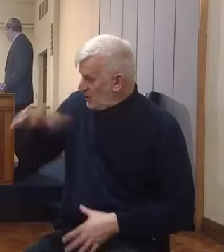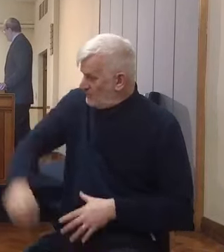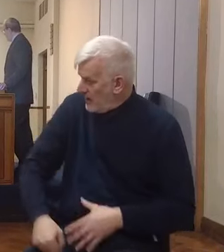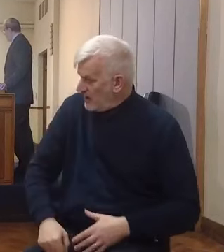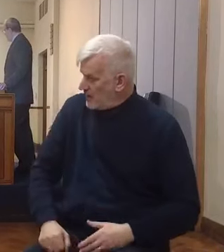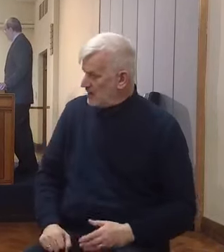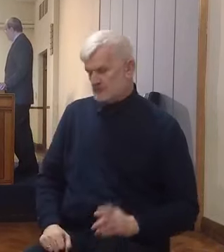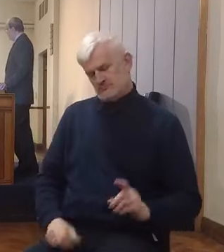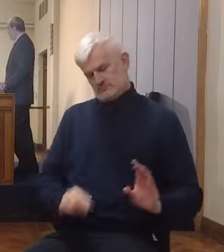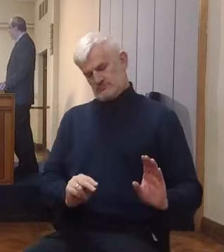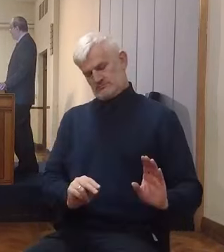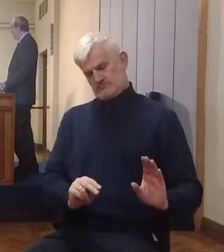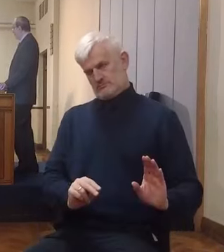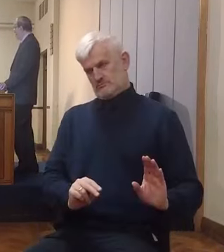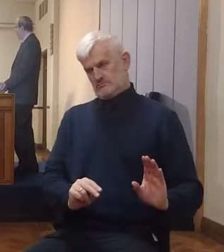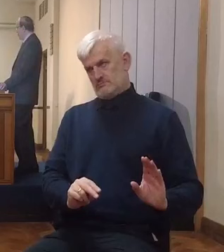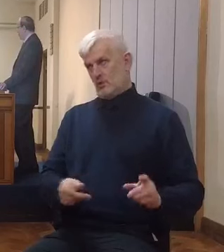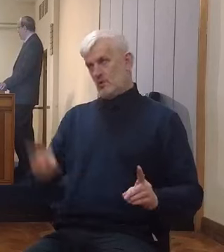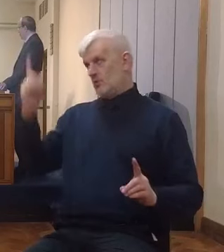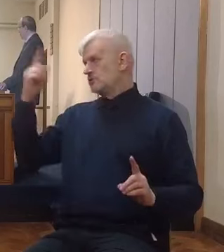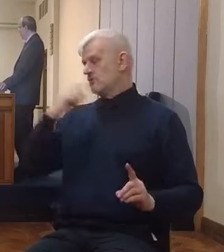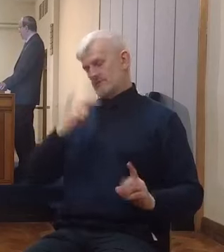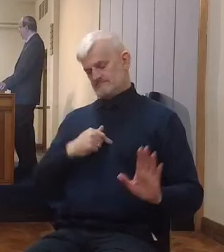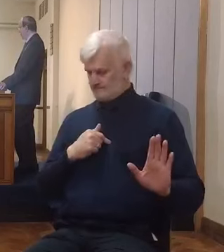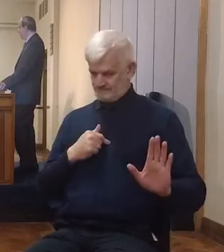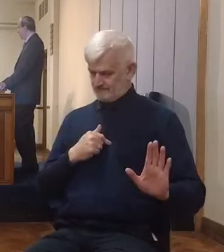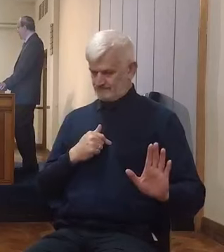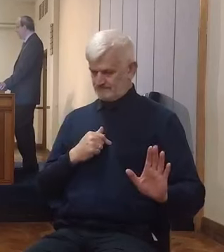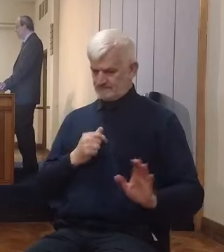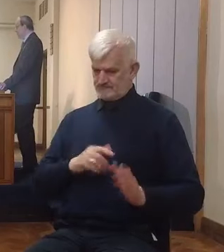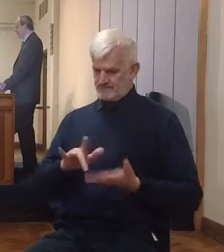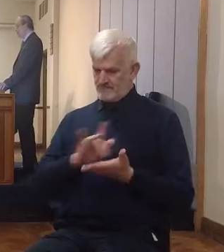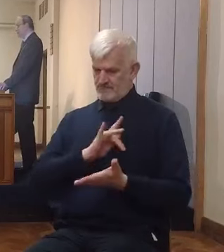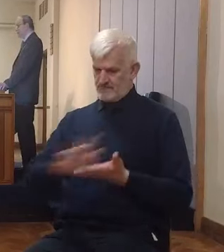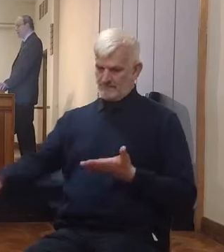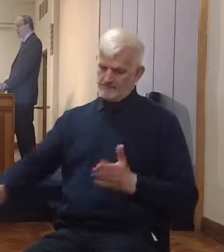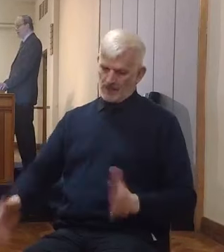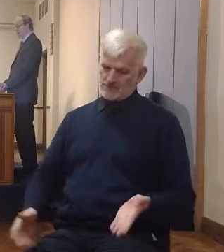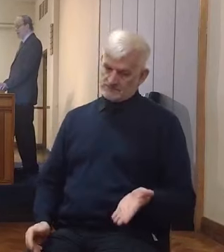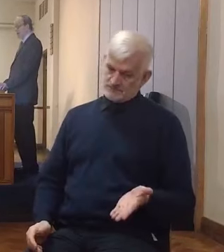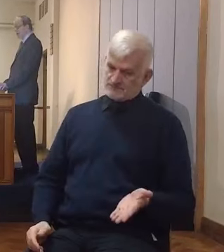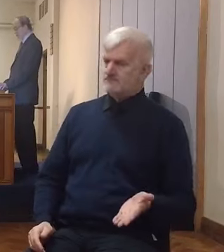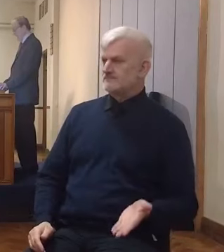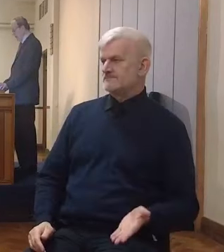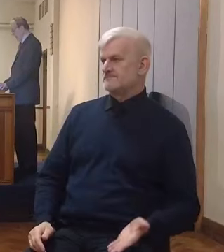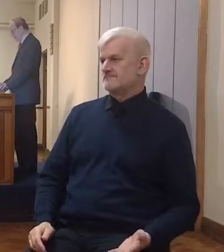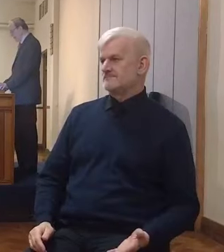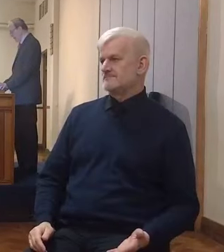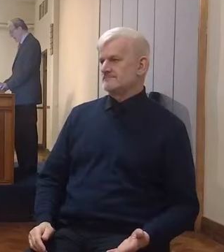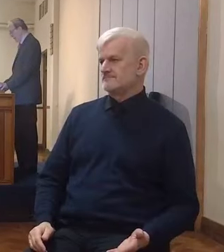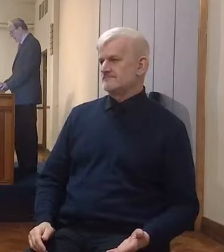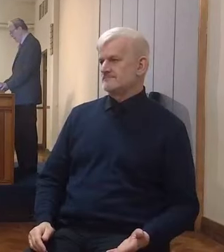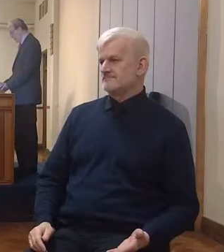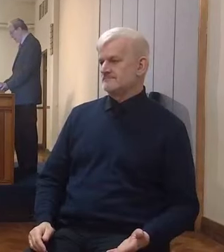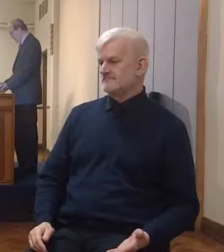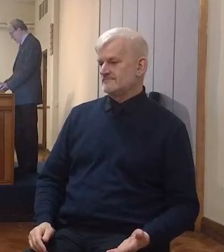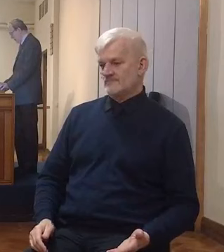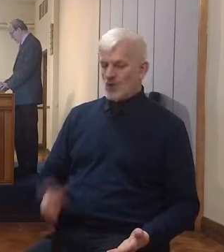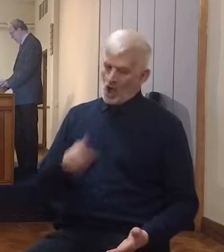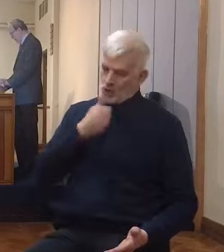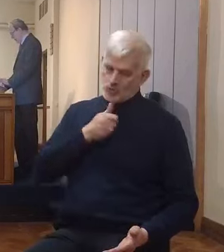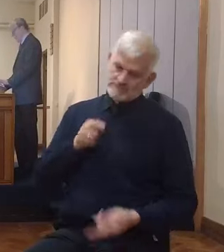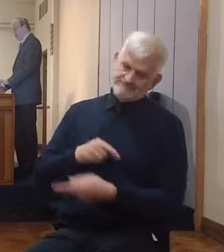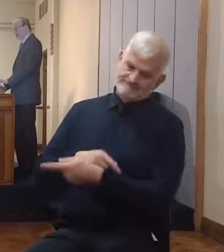no, the instruction of God is get rid of them, destroy them. They're not available to